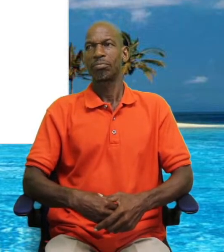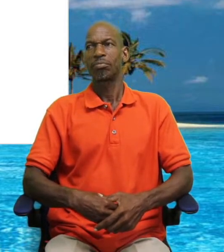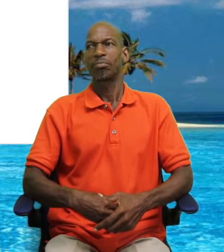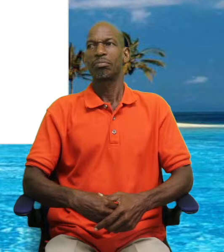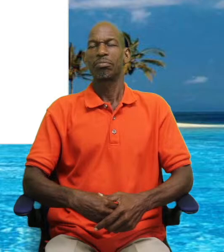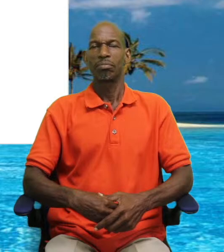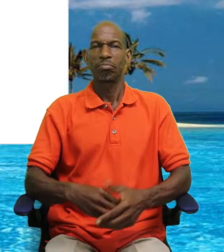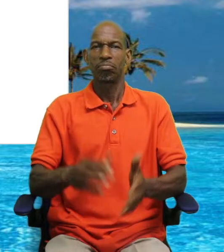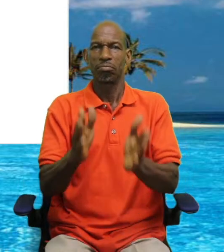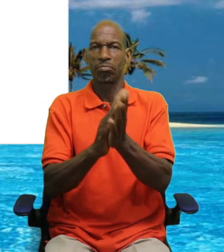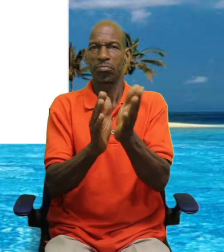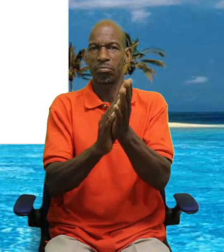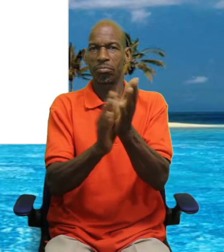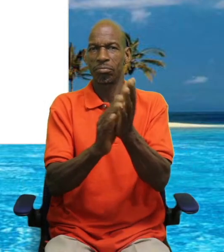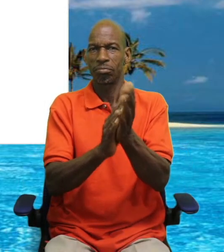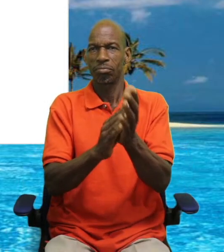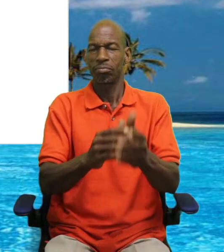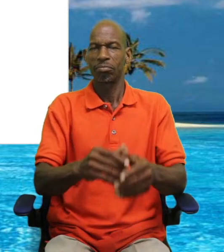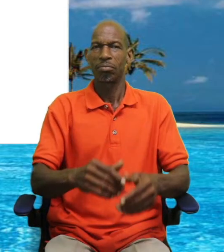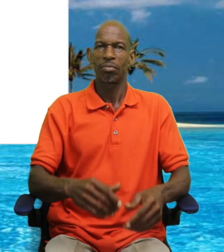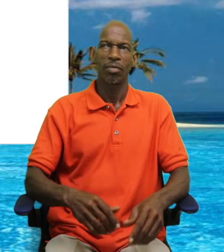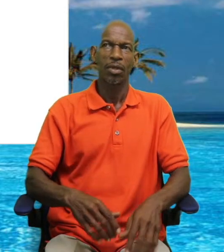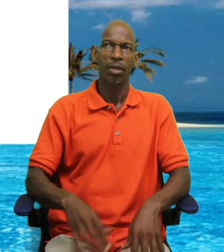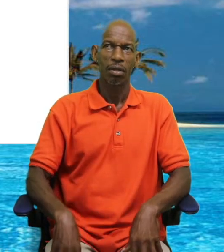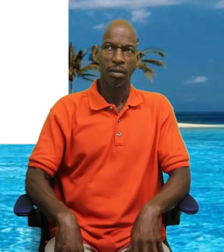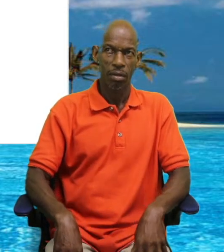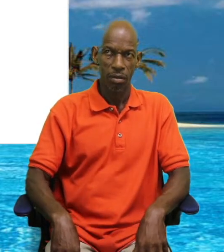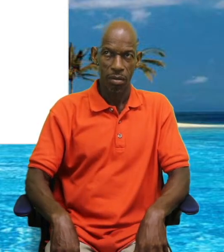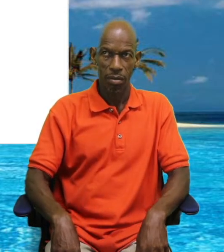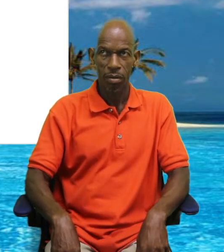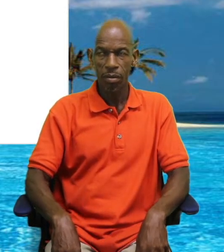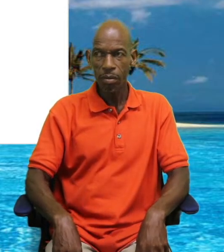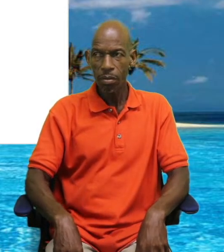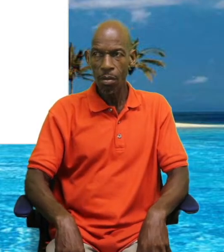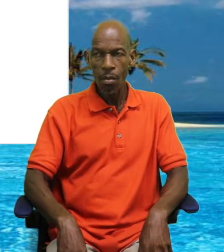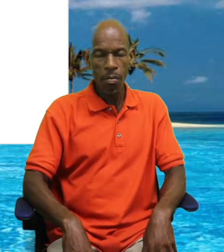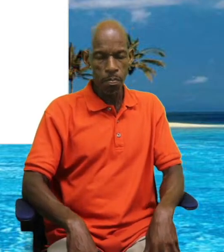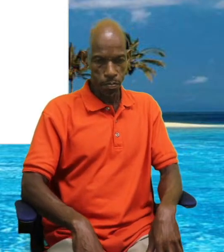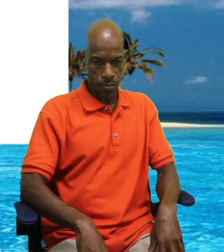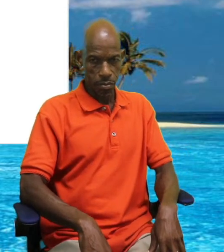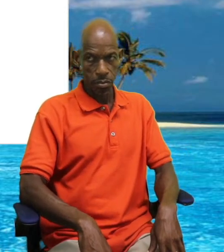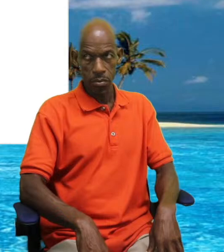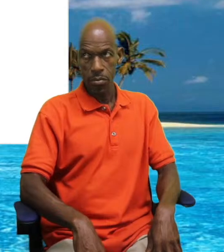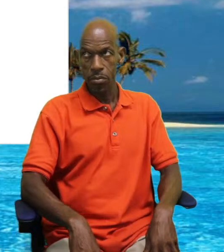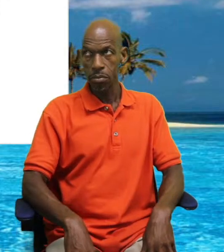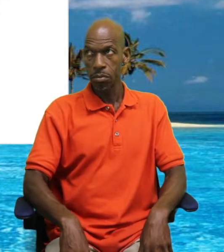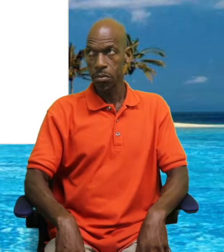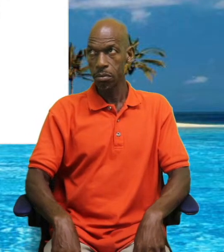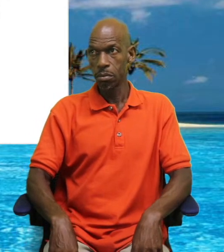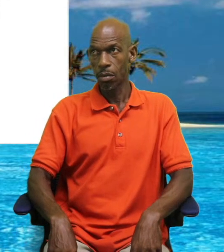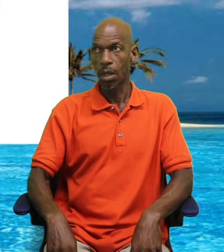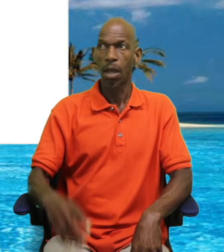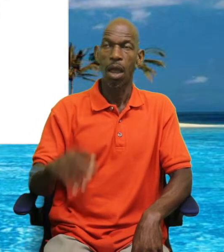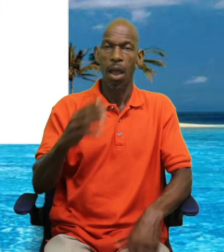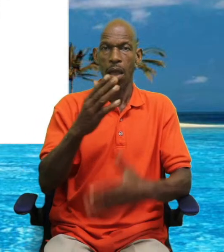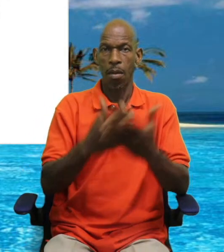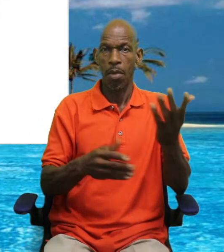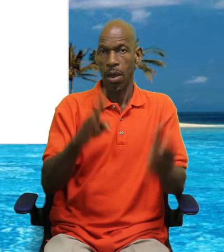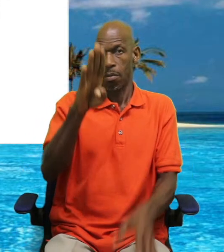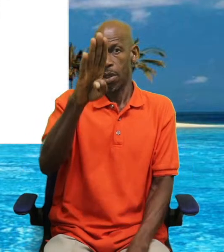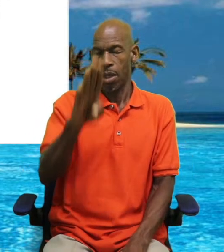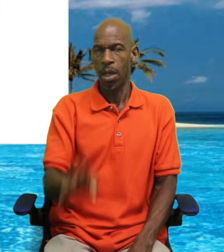and cats. That is the subject. So who is doing the action is the subject. So we're going on to the section